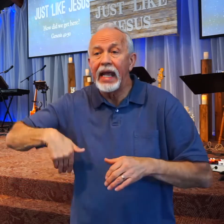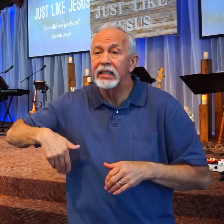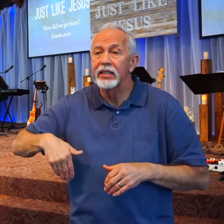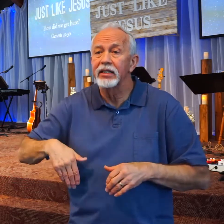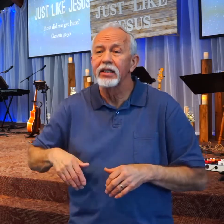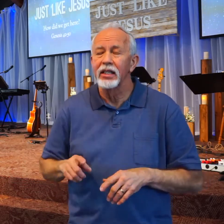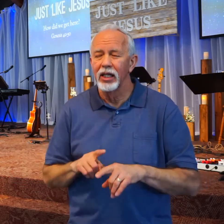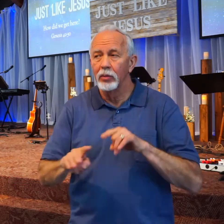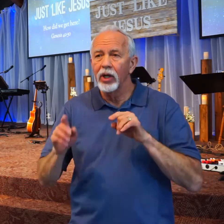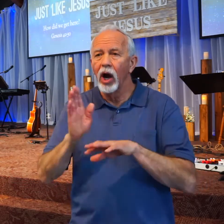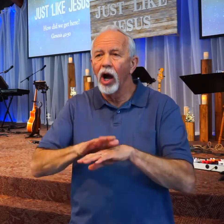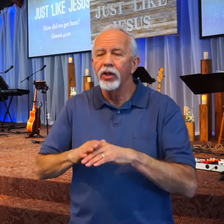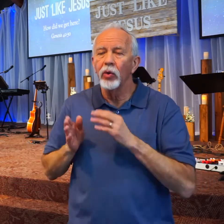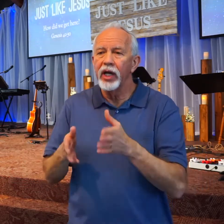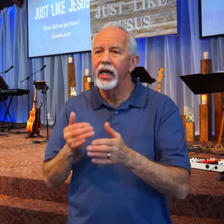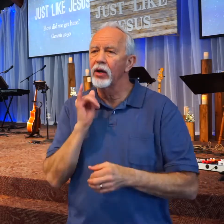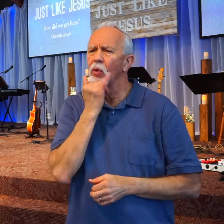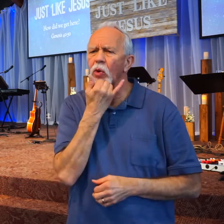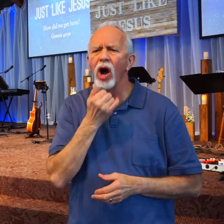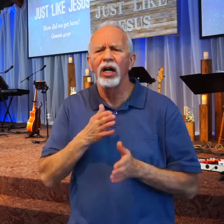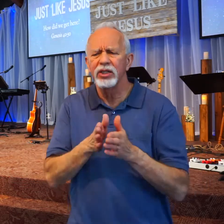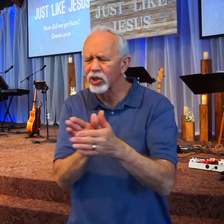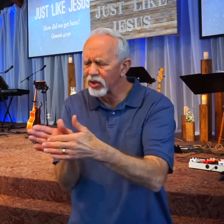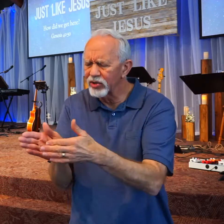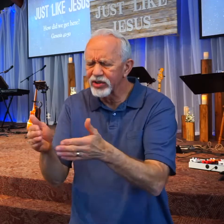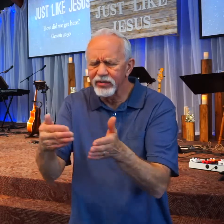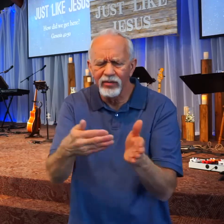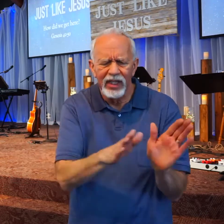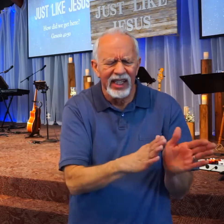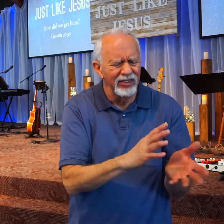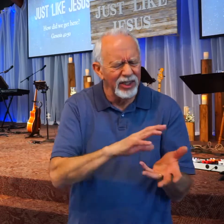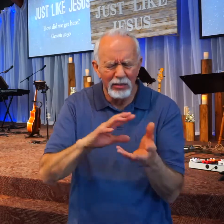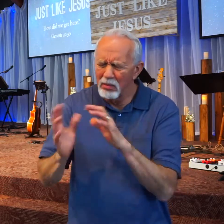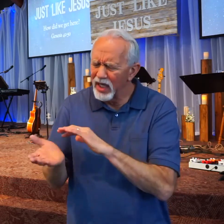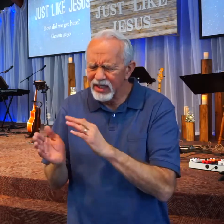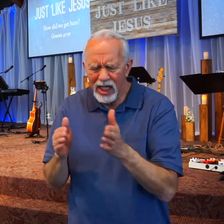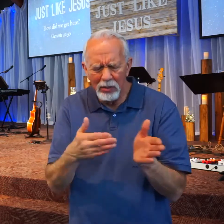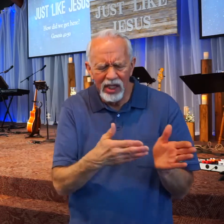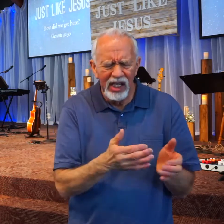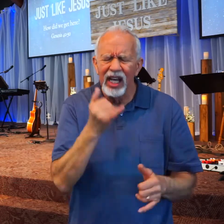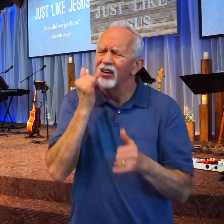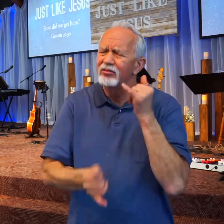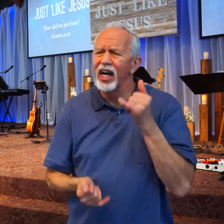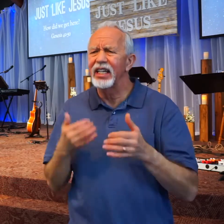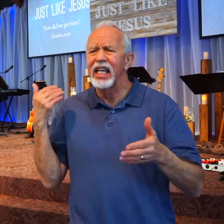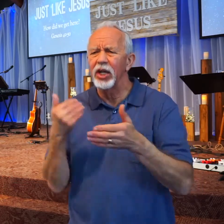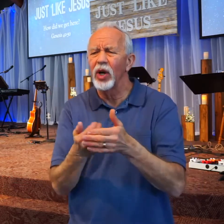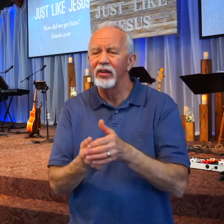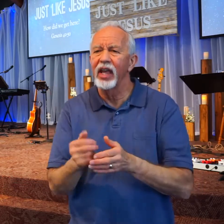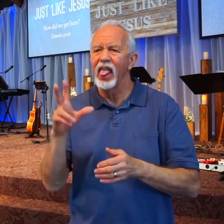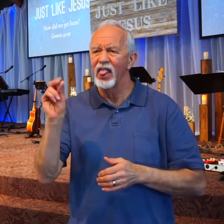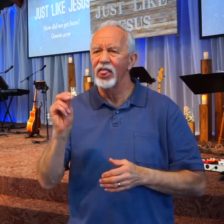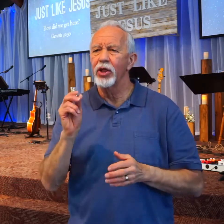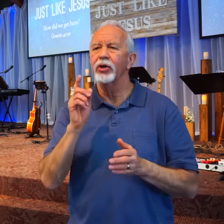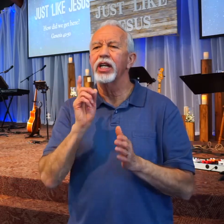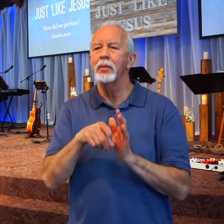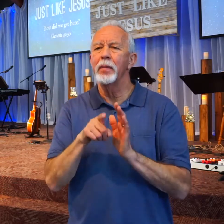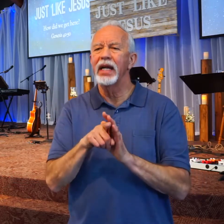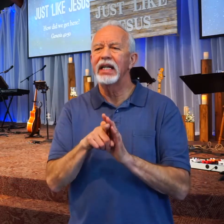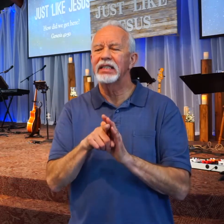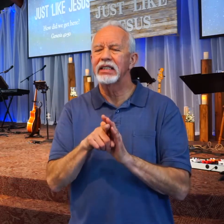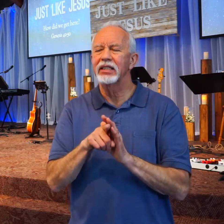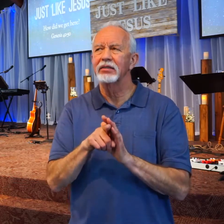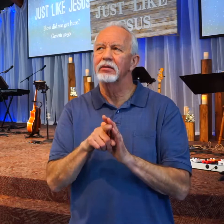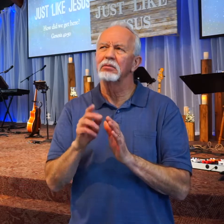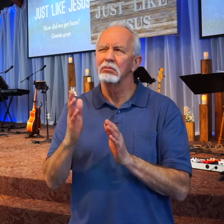But along the way, he took wrong turns and got all messed up, and finally he arrived, and he was 30 minutes, maybe going on an